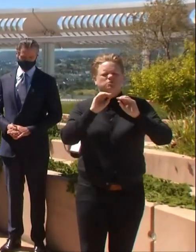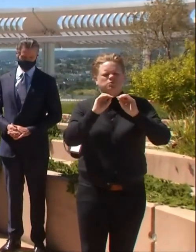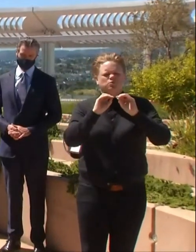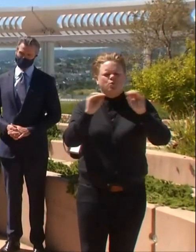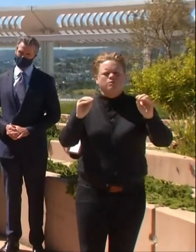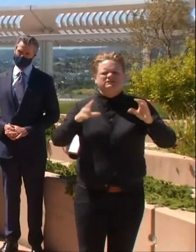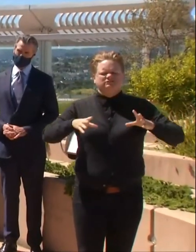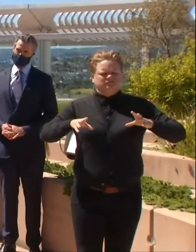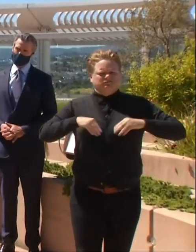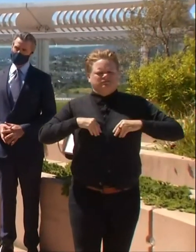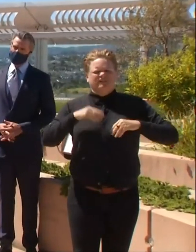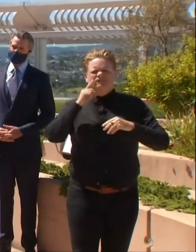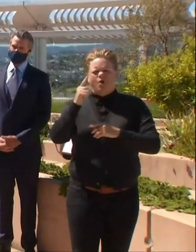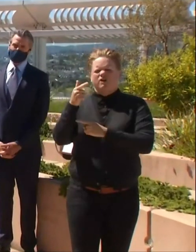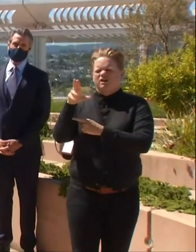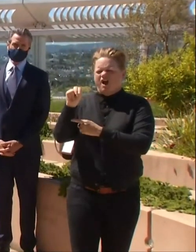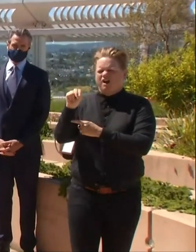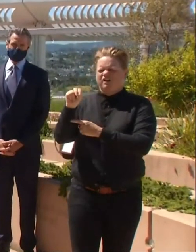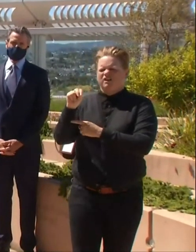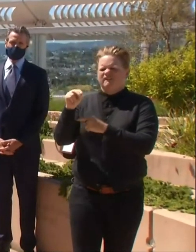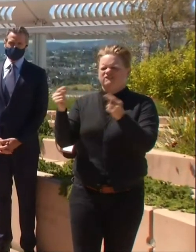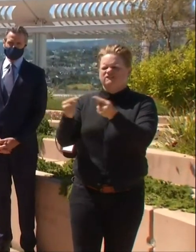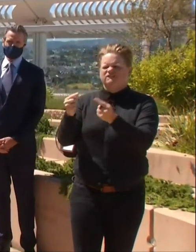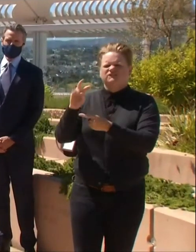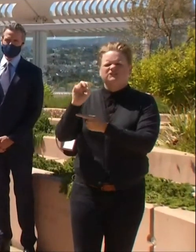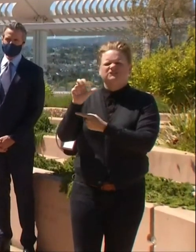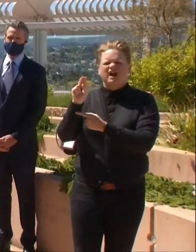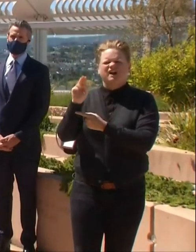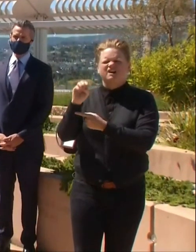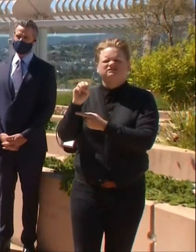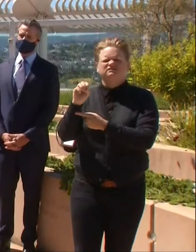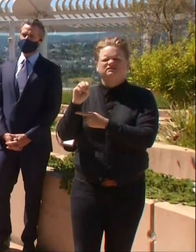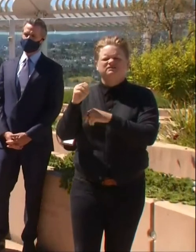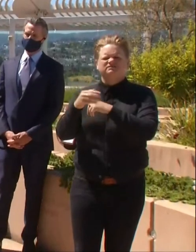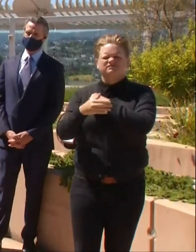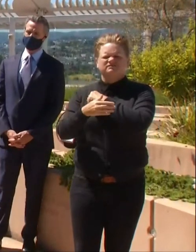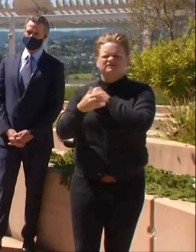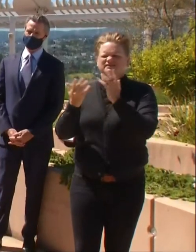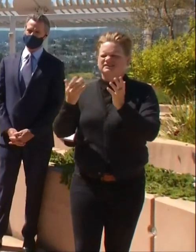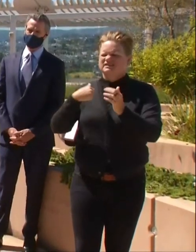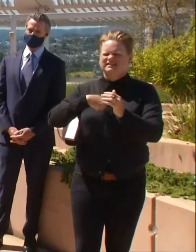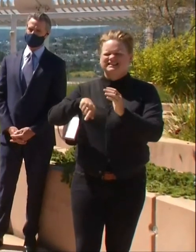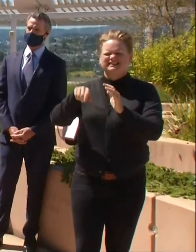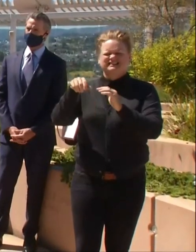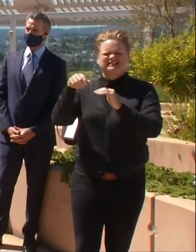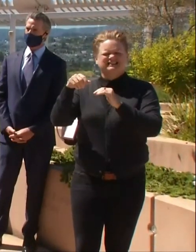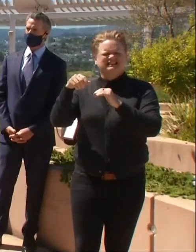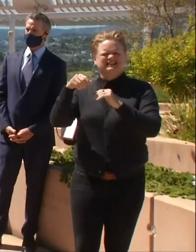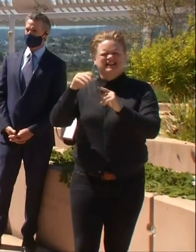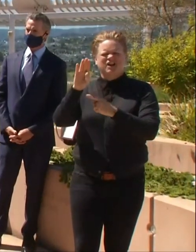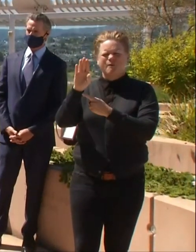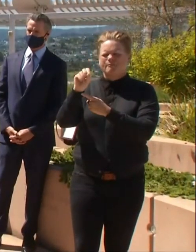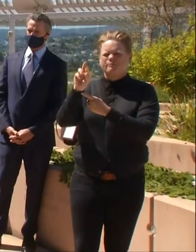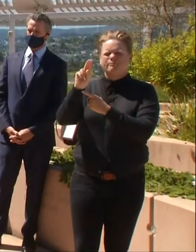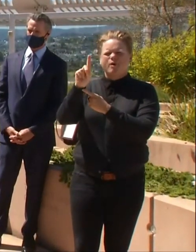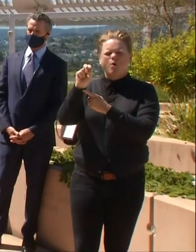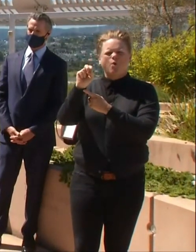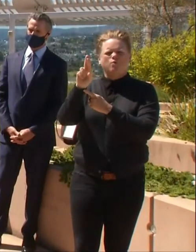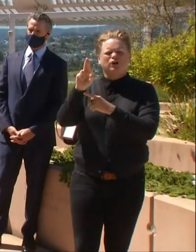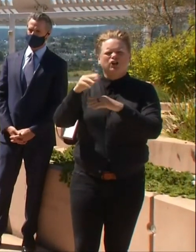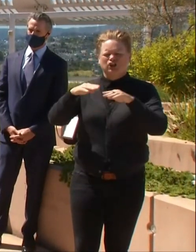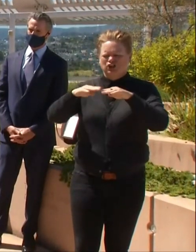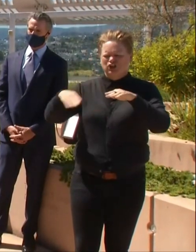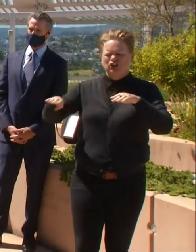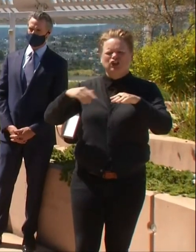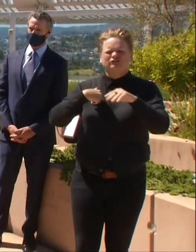state borders and guns can easily move between states regardless of how strong California's gun laws are. So we're going to continue to